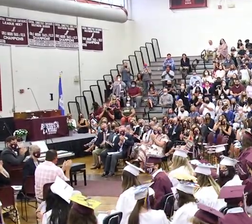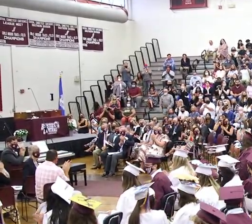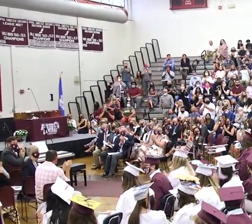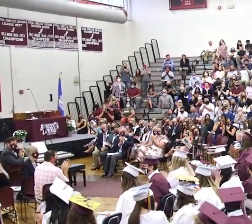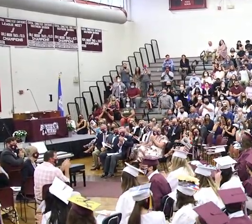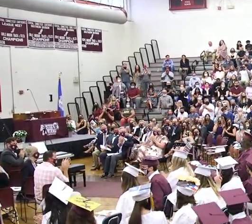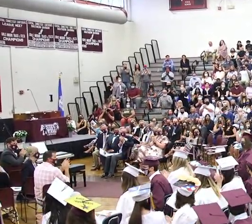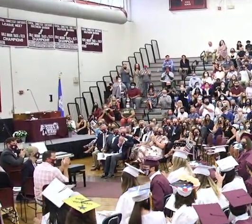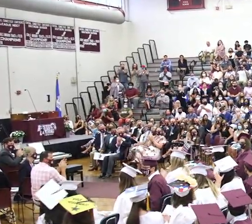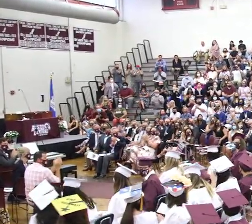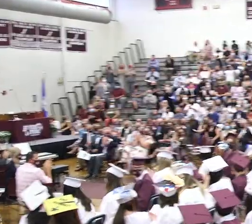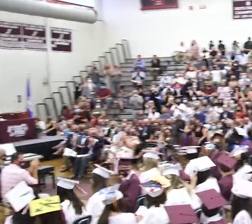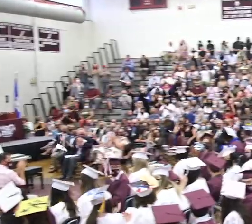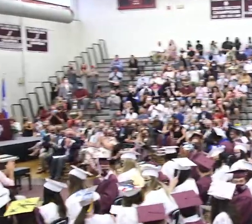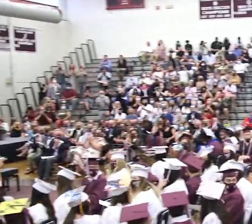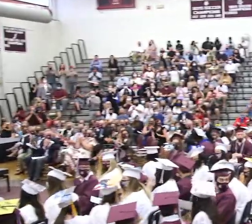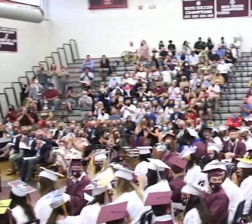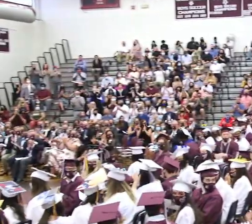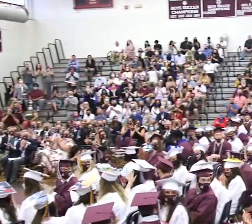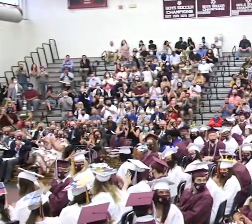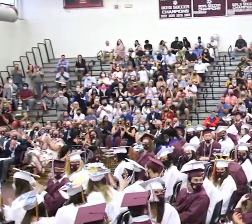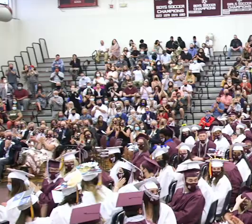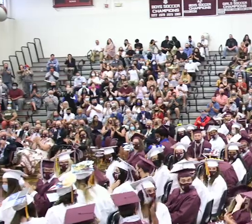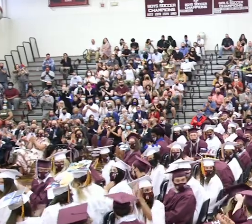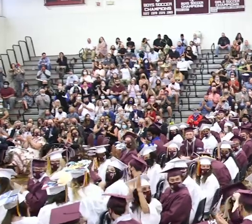Cole Hogan.